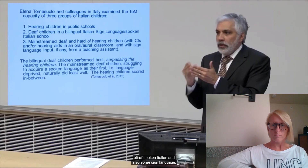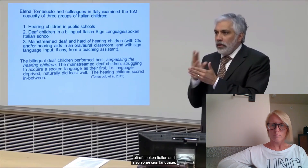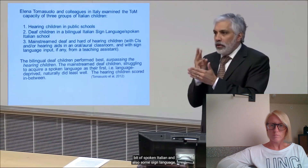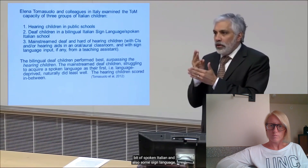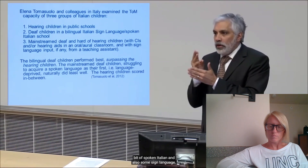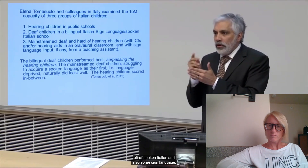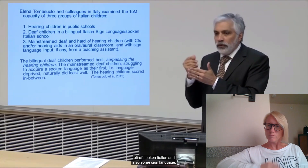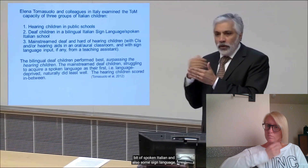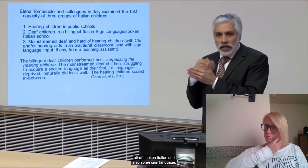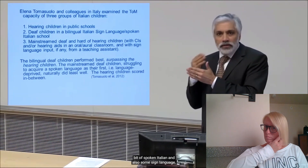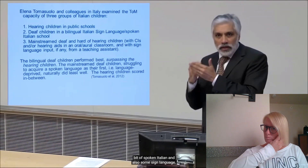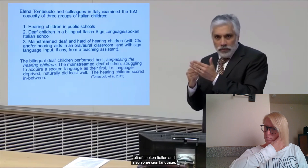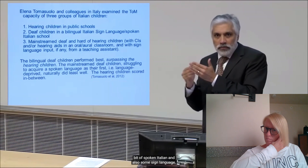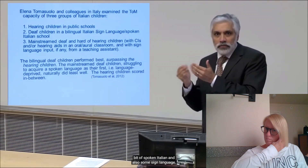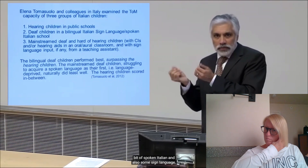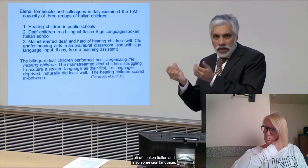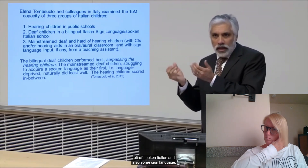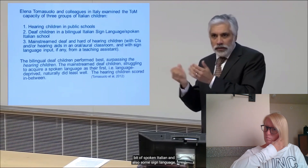and also